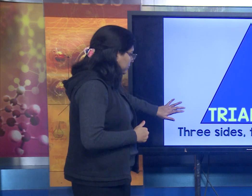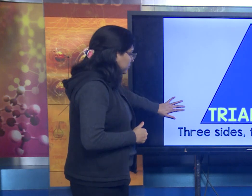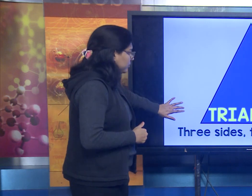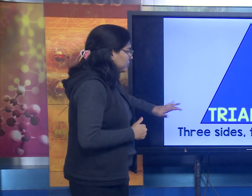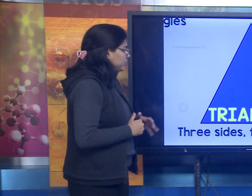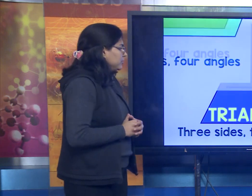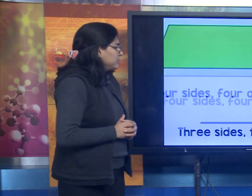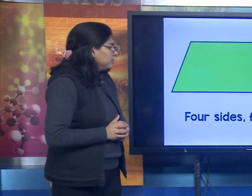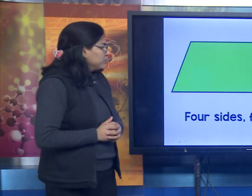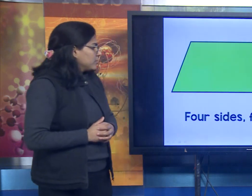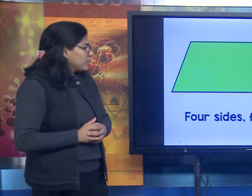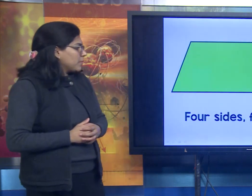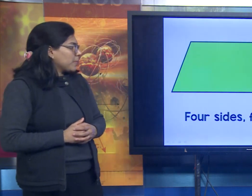move further.